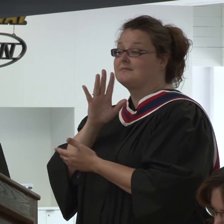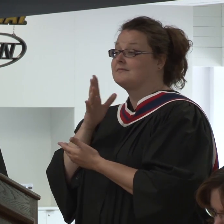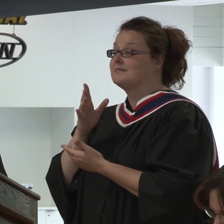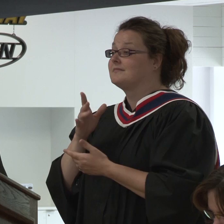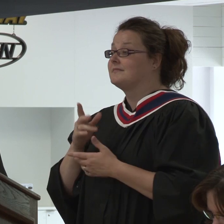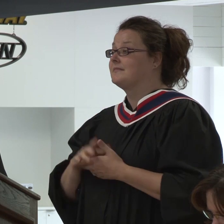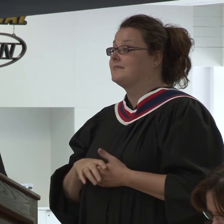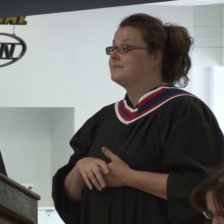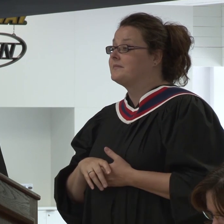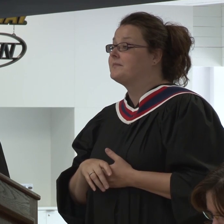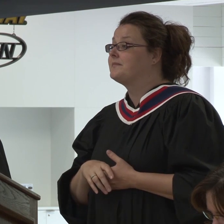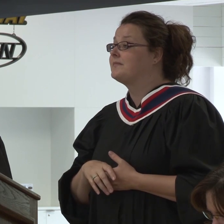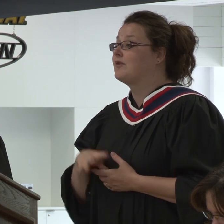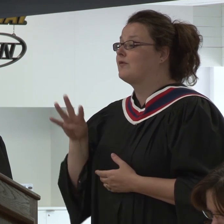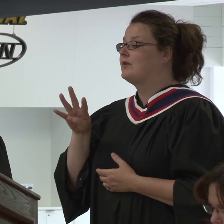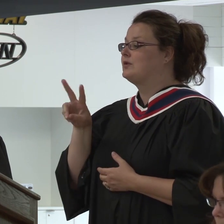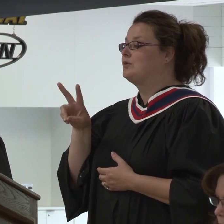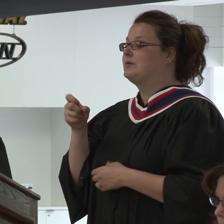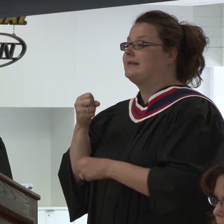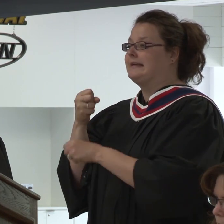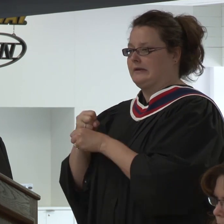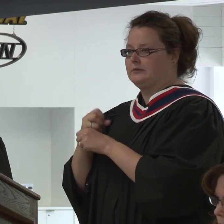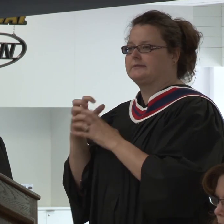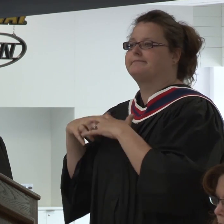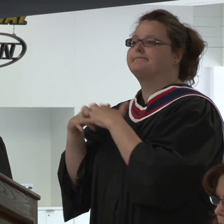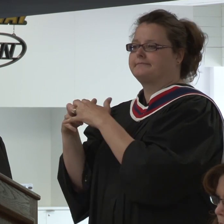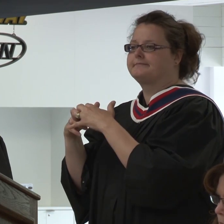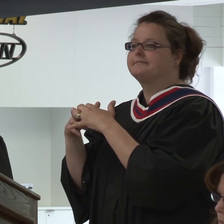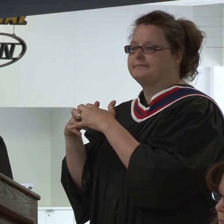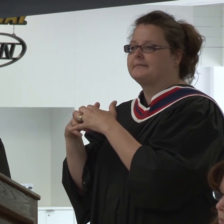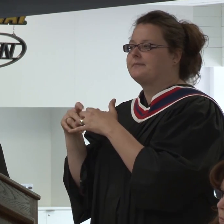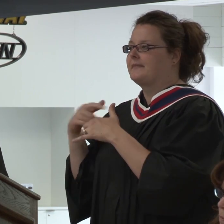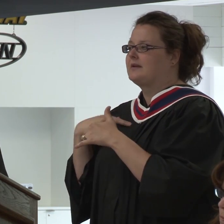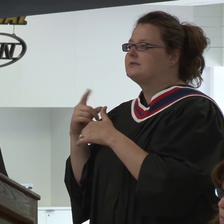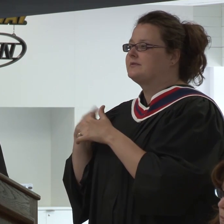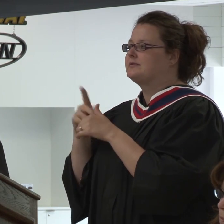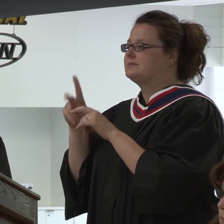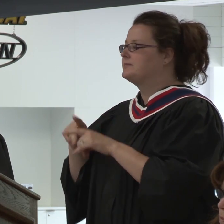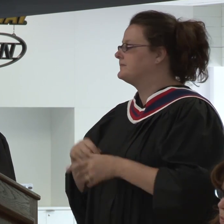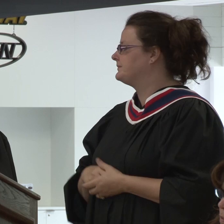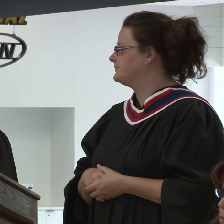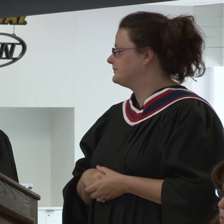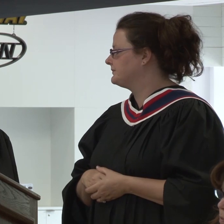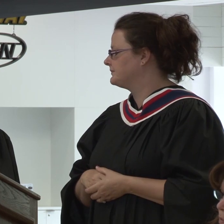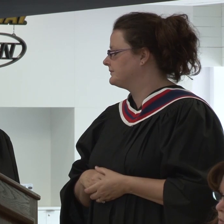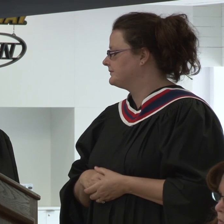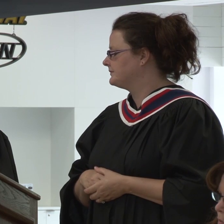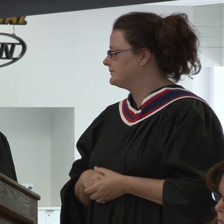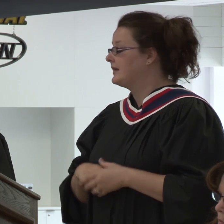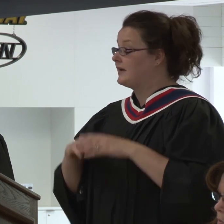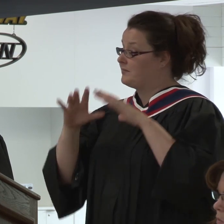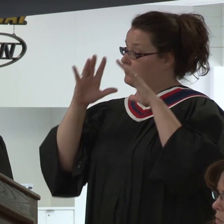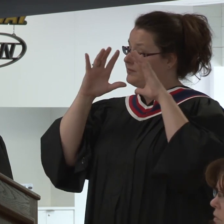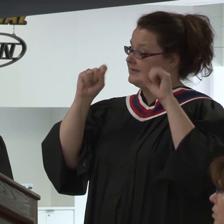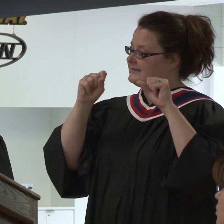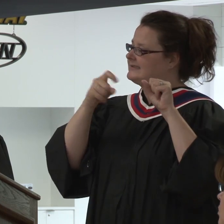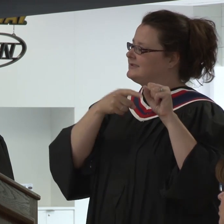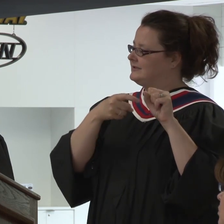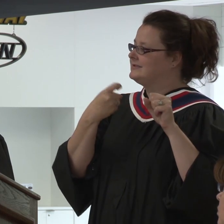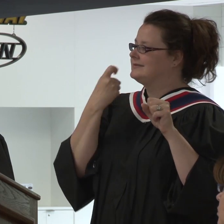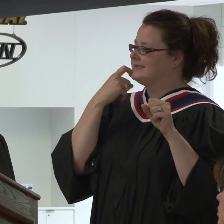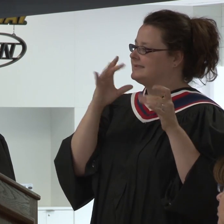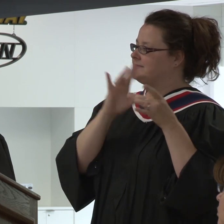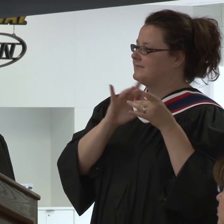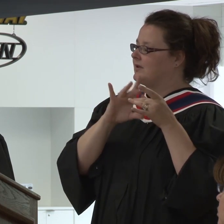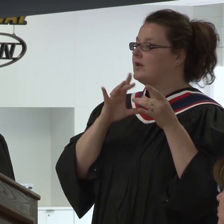right now after 42 years of existence, which is called, as President Percy mentioned earlier,